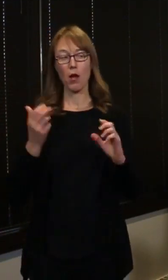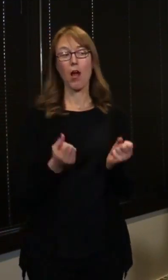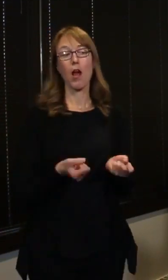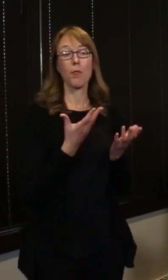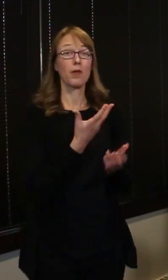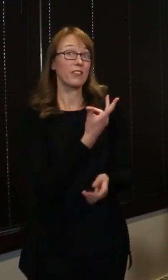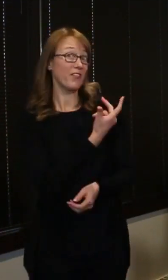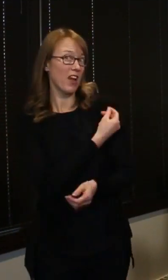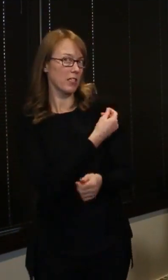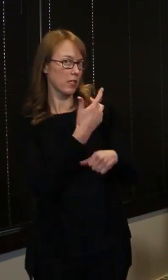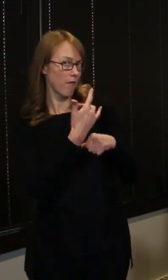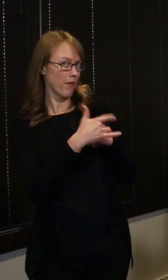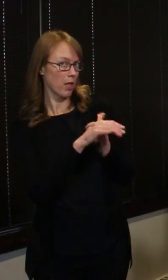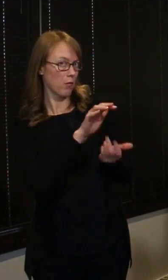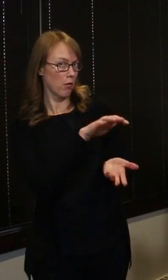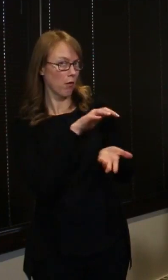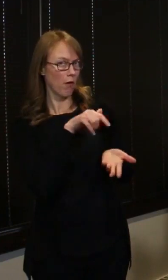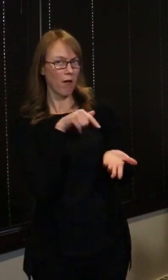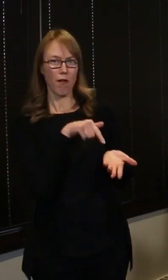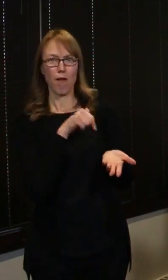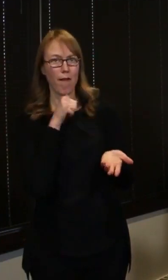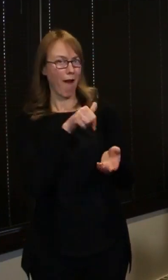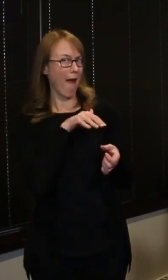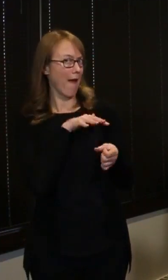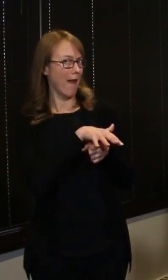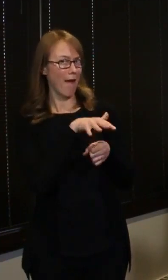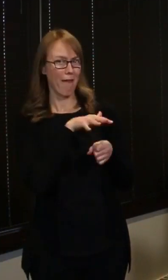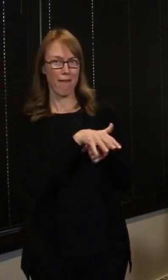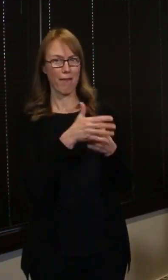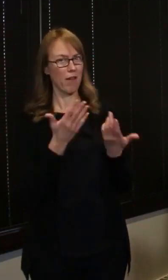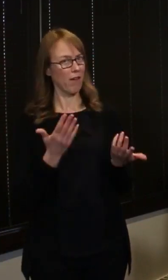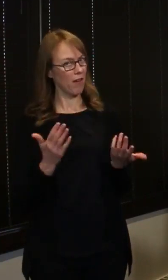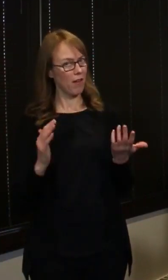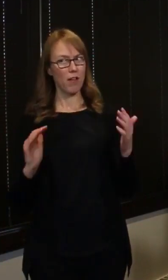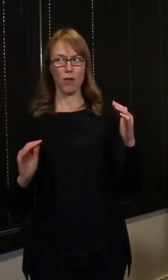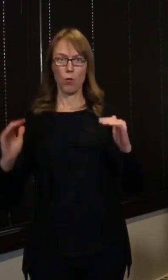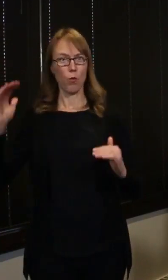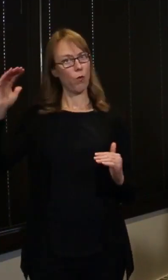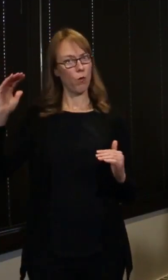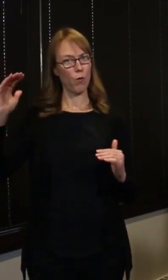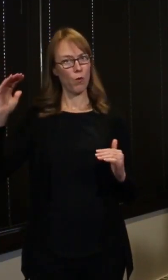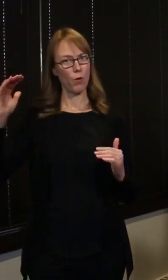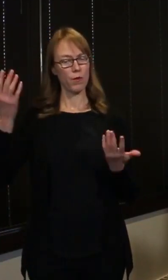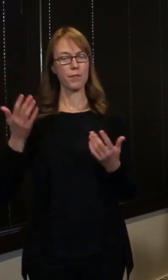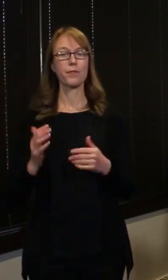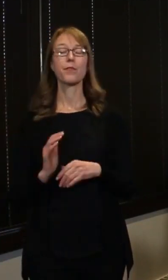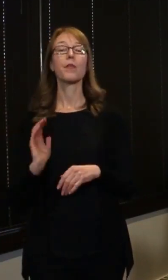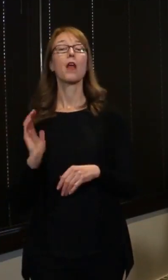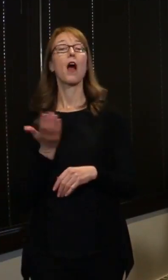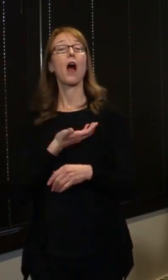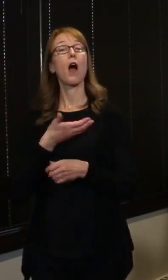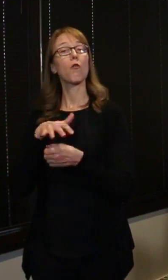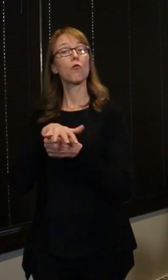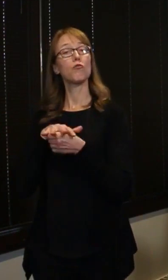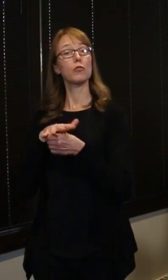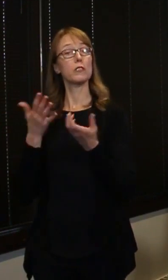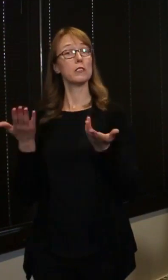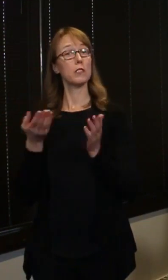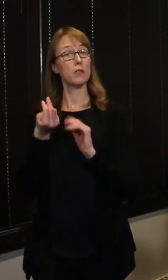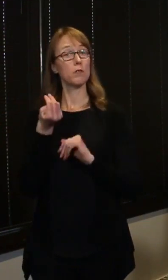around. With the current supply of vaccines, and the hospitals in our region, Region C, which you can see here on the